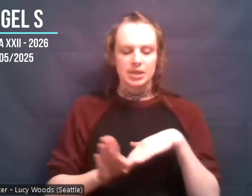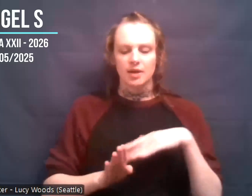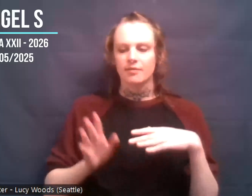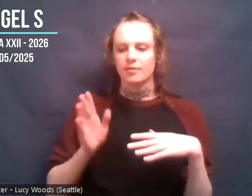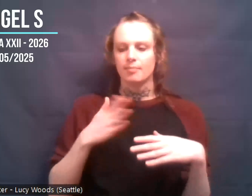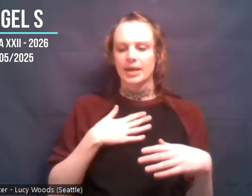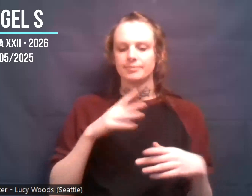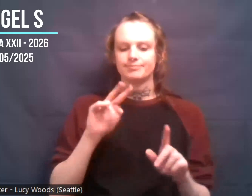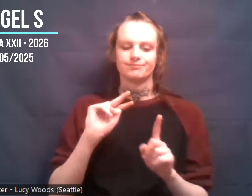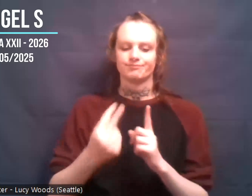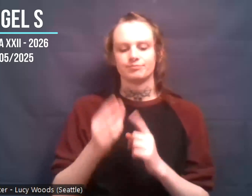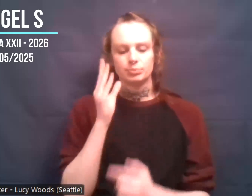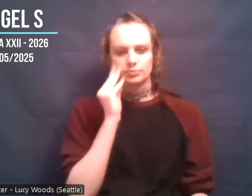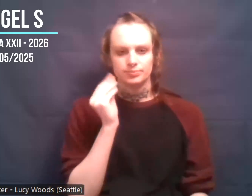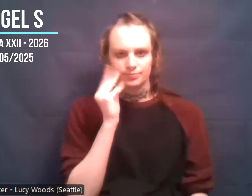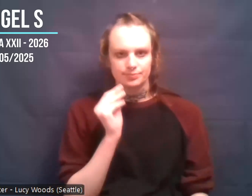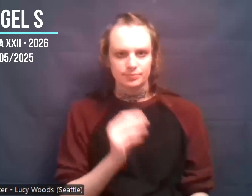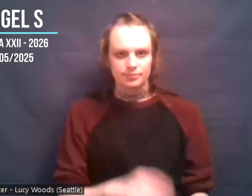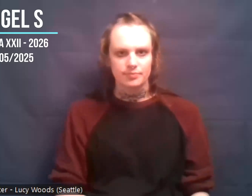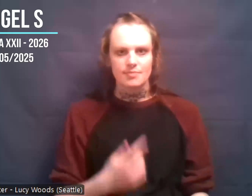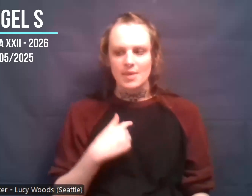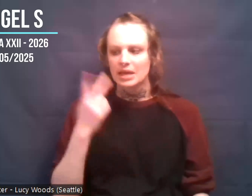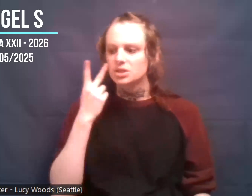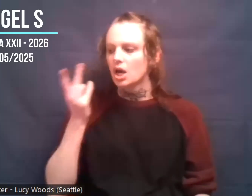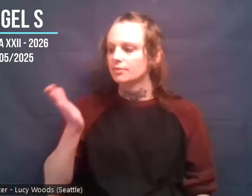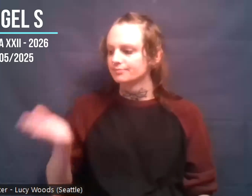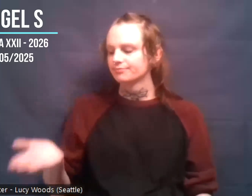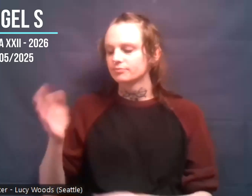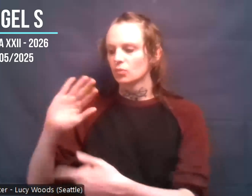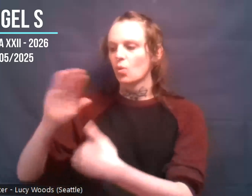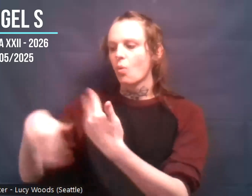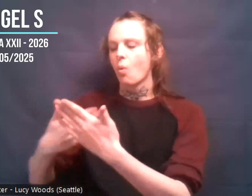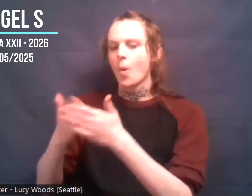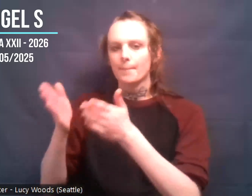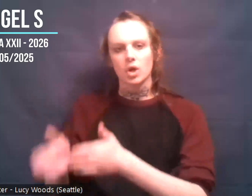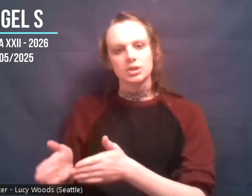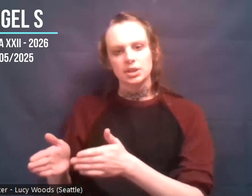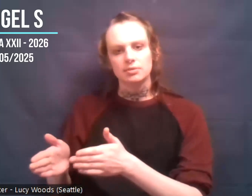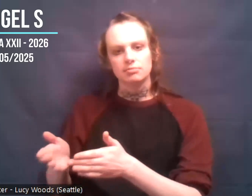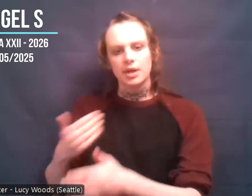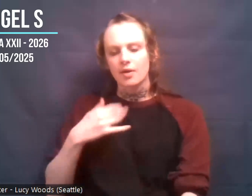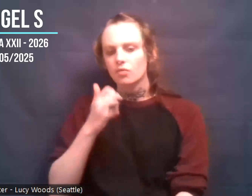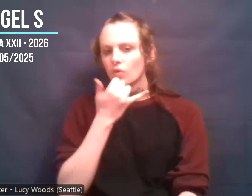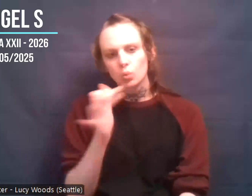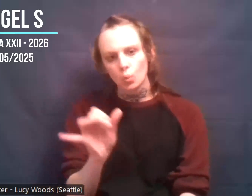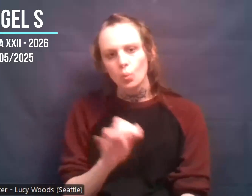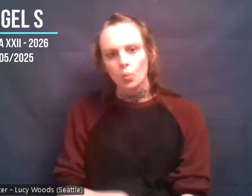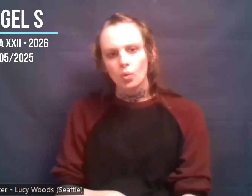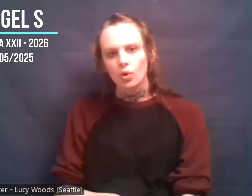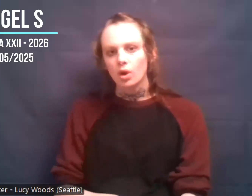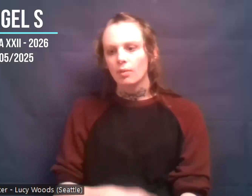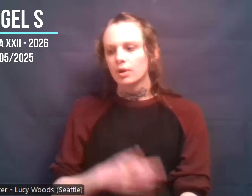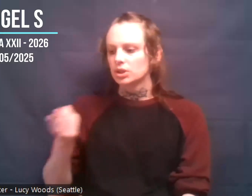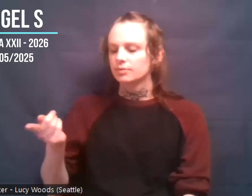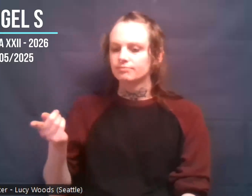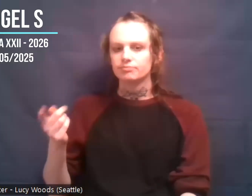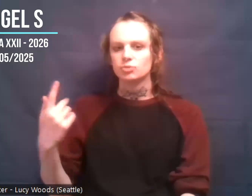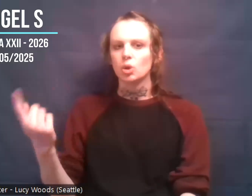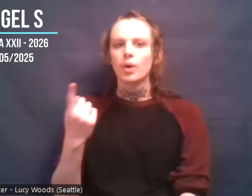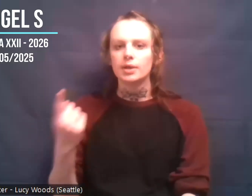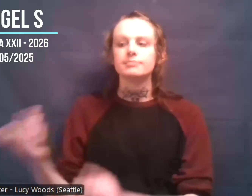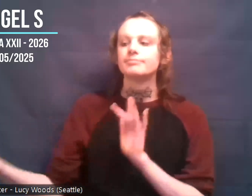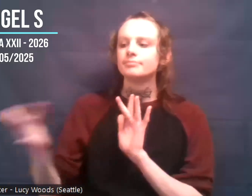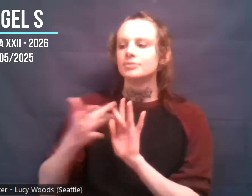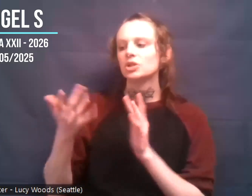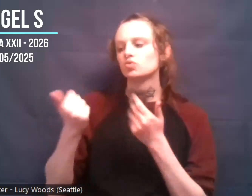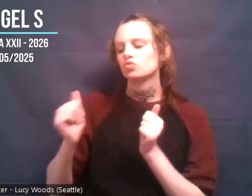had. I saw her for the full person, flaws and all. But I saw her as this woman who was just reaching out, trying to help and be